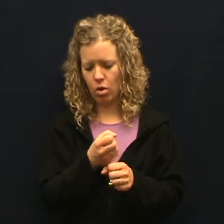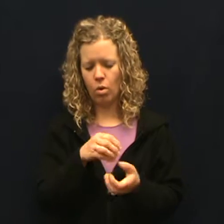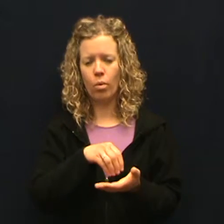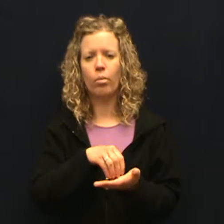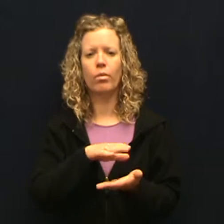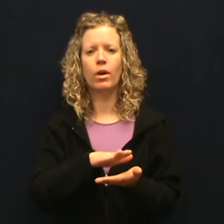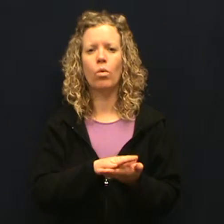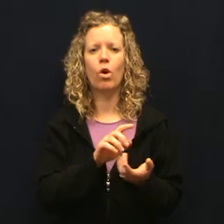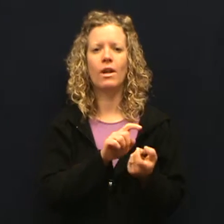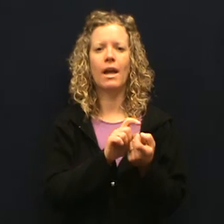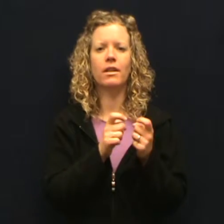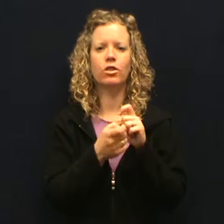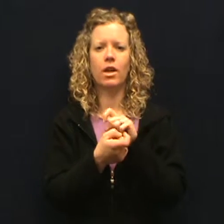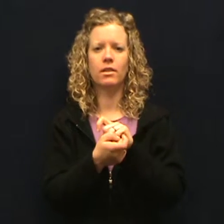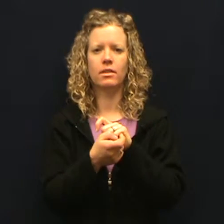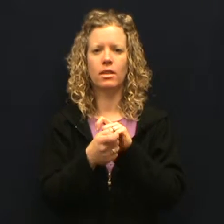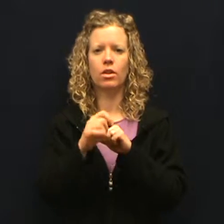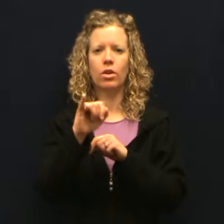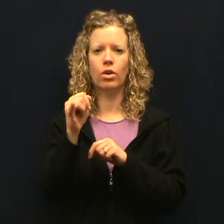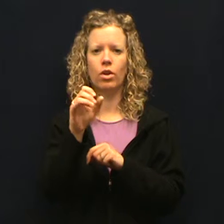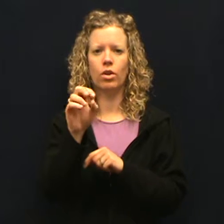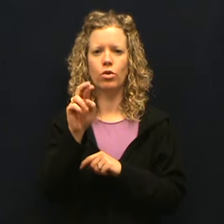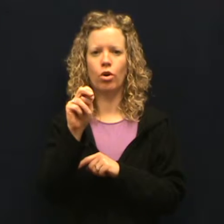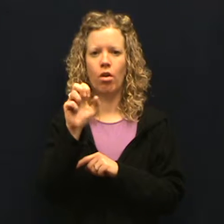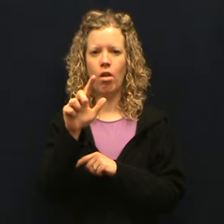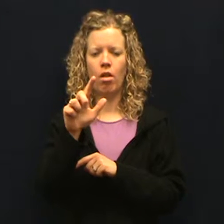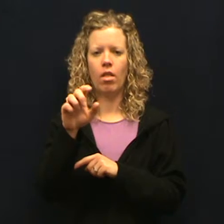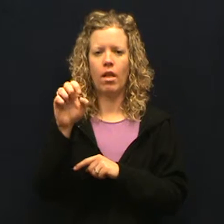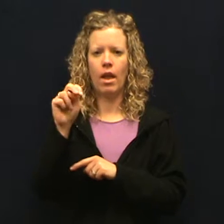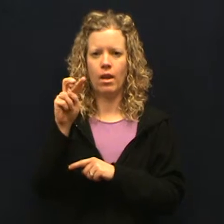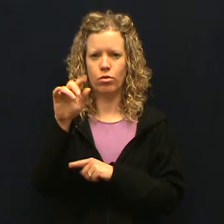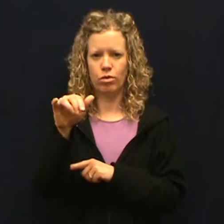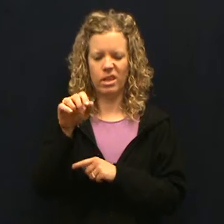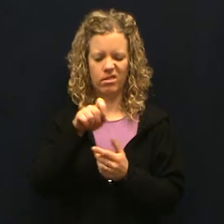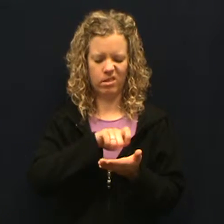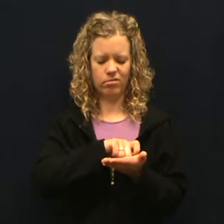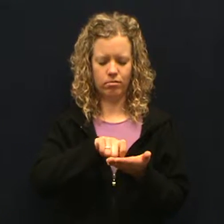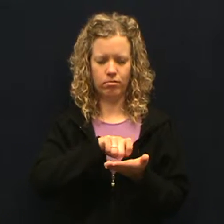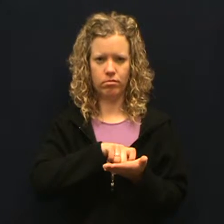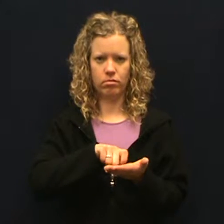adjusting journal entry to record the amount of interest that's